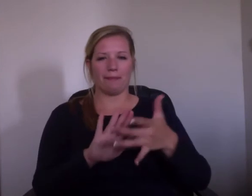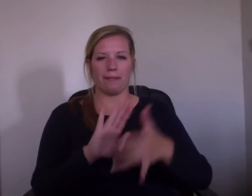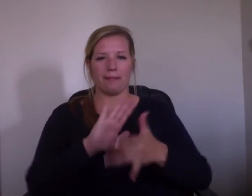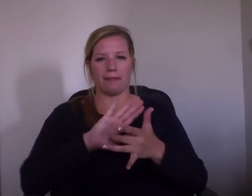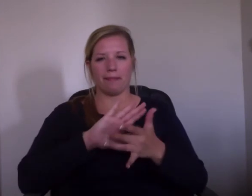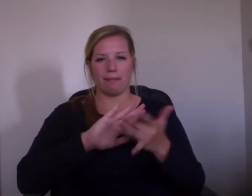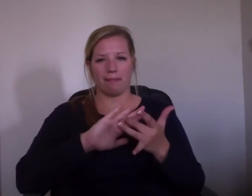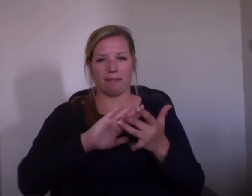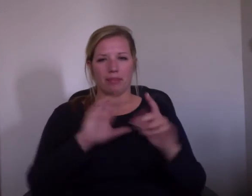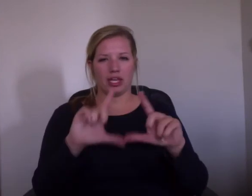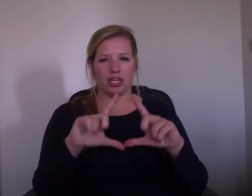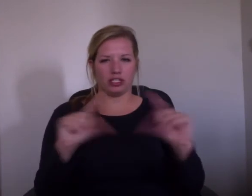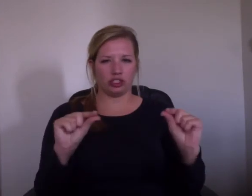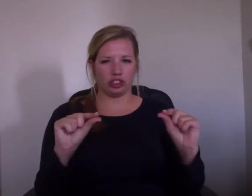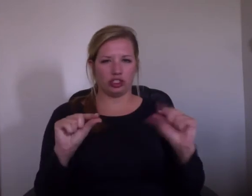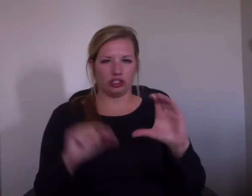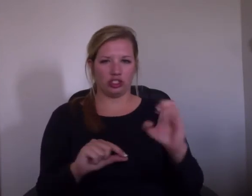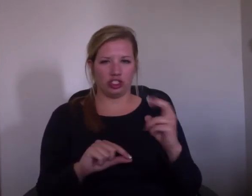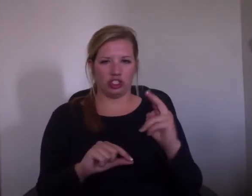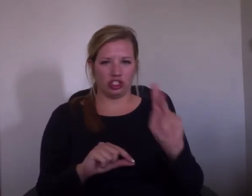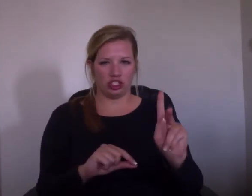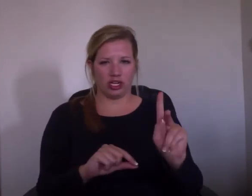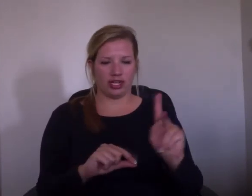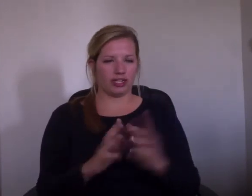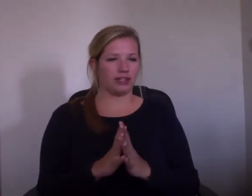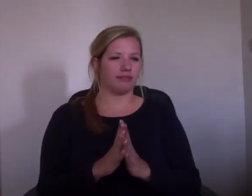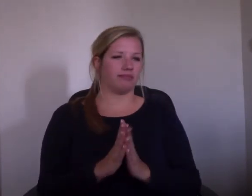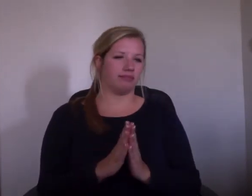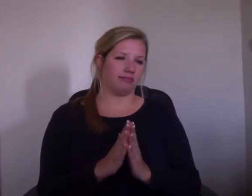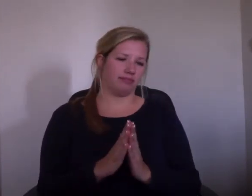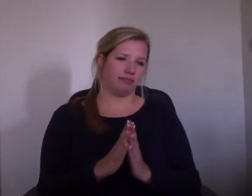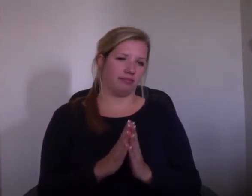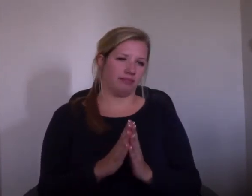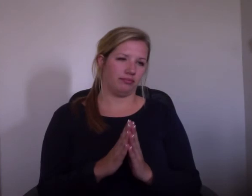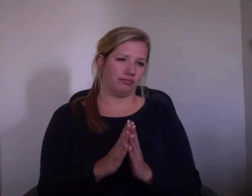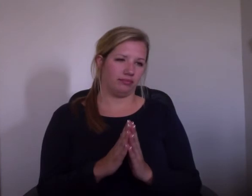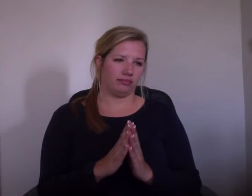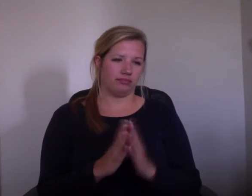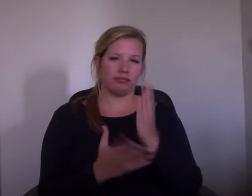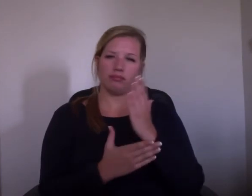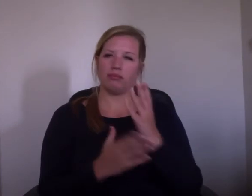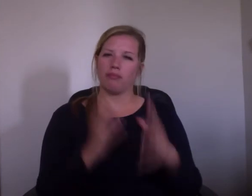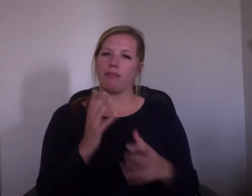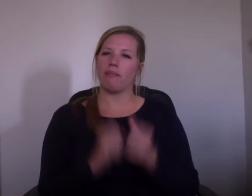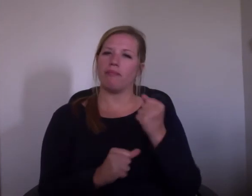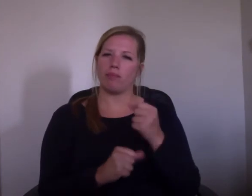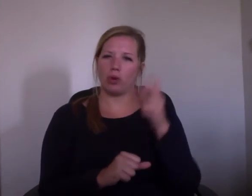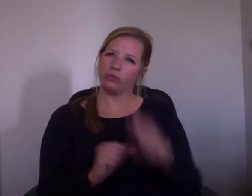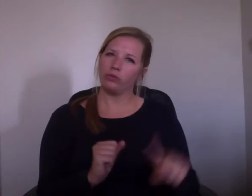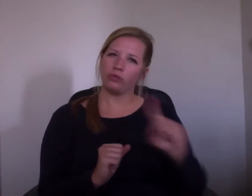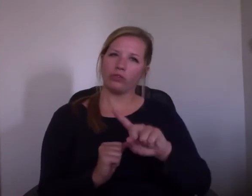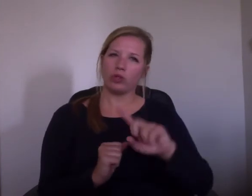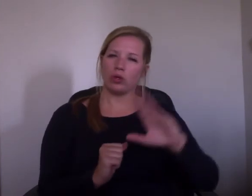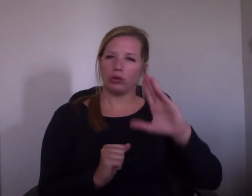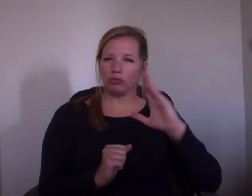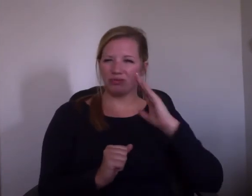Americanization of the war. Now this is the period, the phase of Vietnam that most of us are familiar with, or have family who are